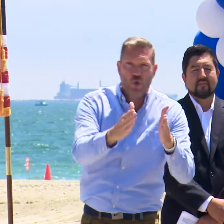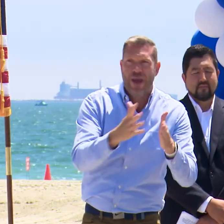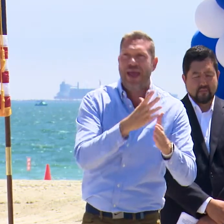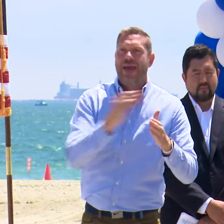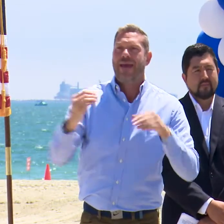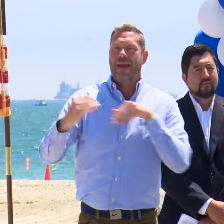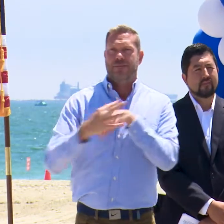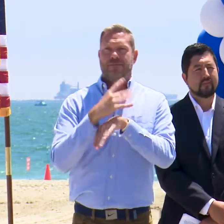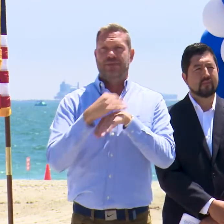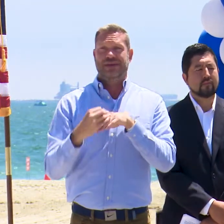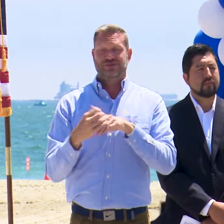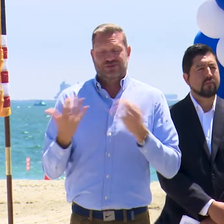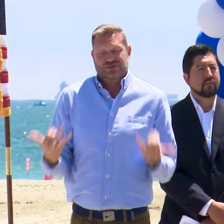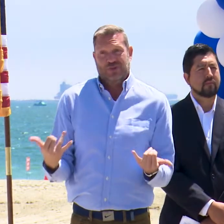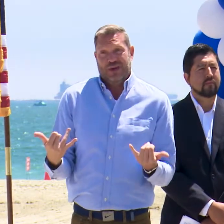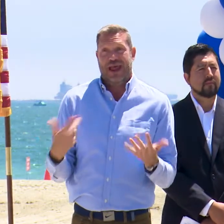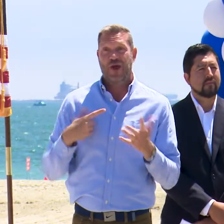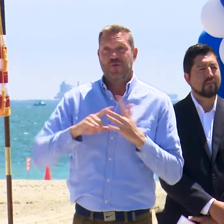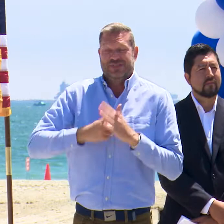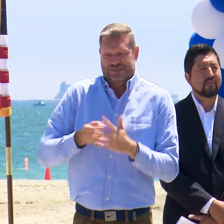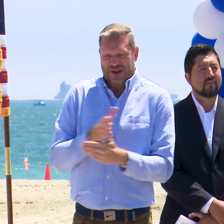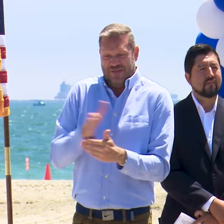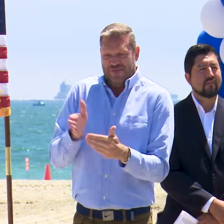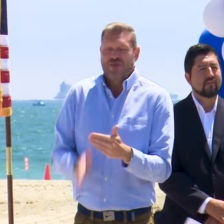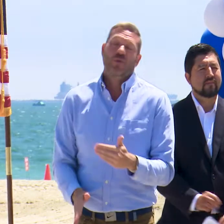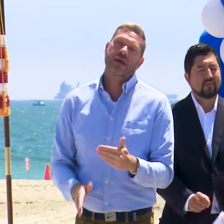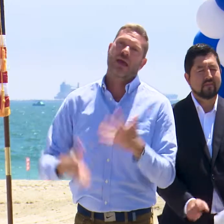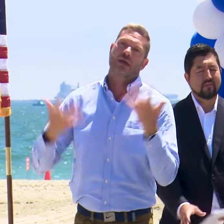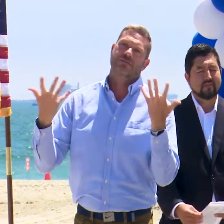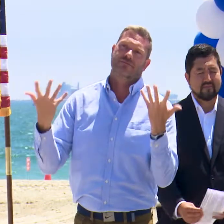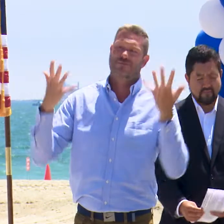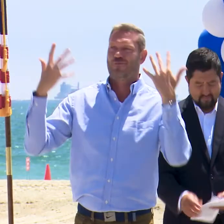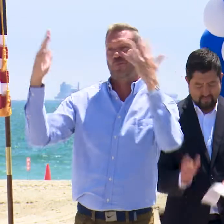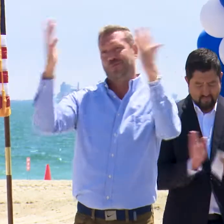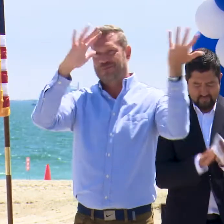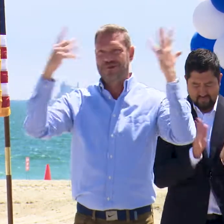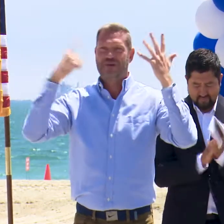weekend. So a round of applause for this great opportunity.